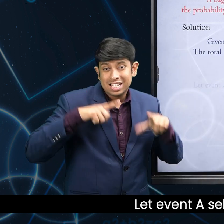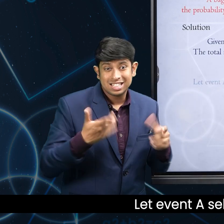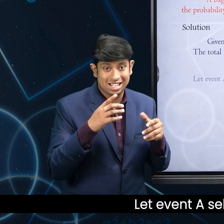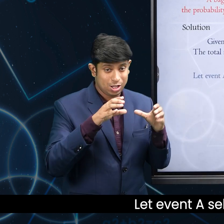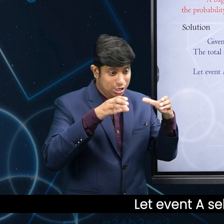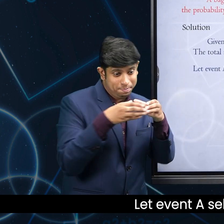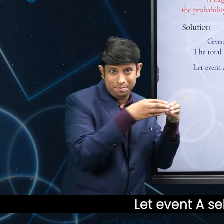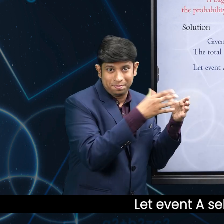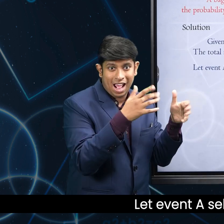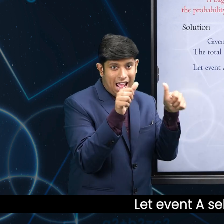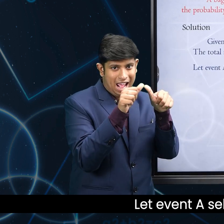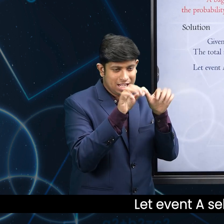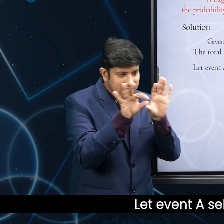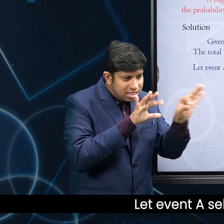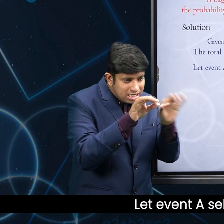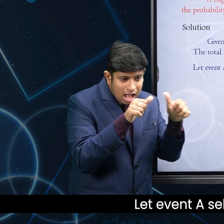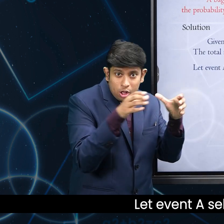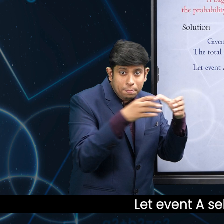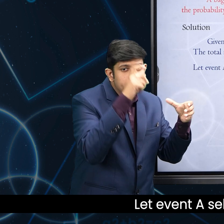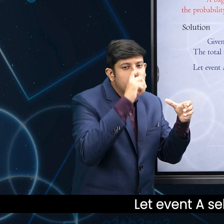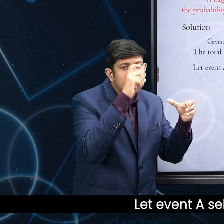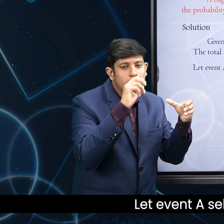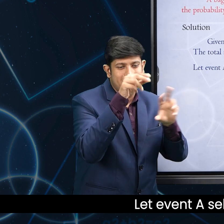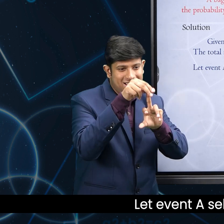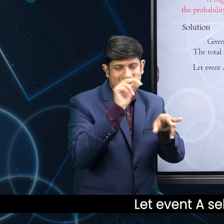Let event A be selecting the blue marbles.